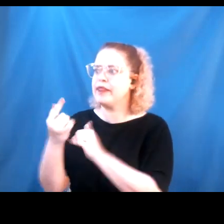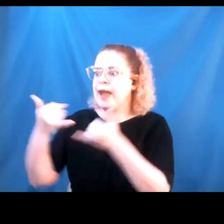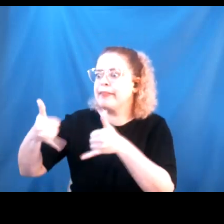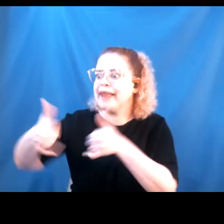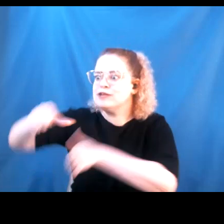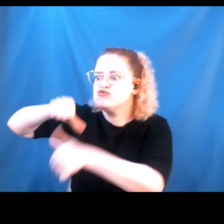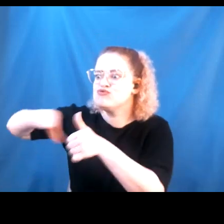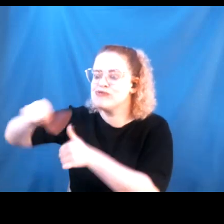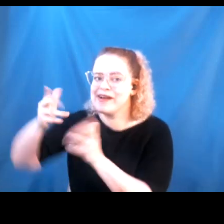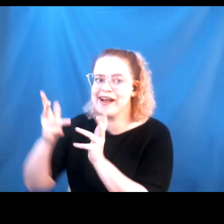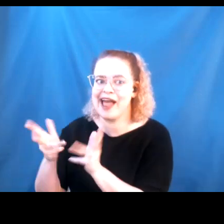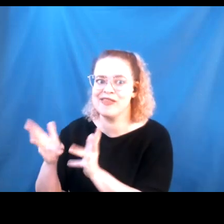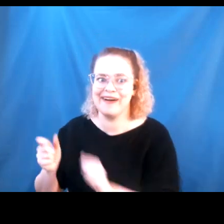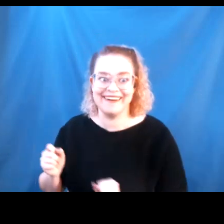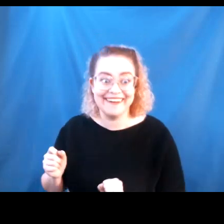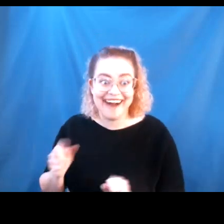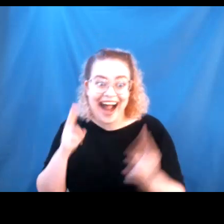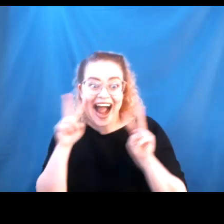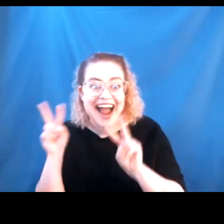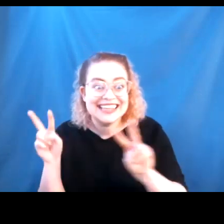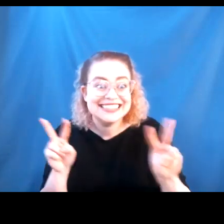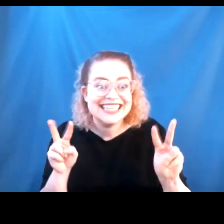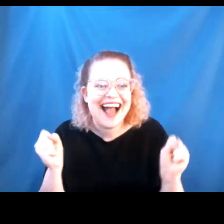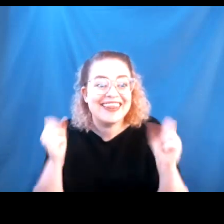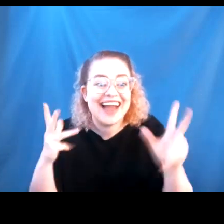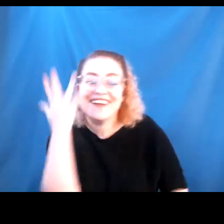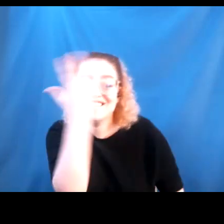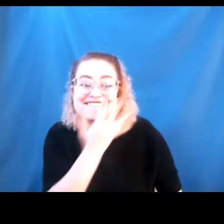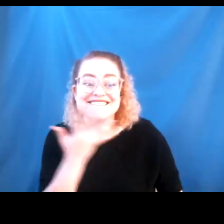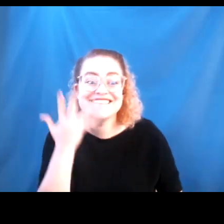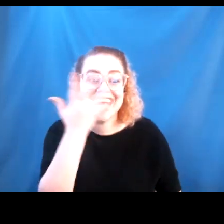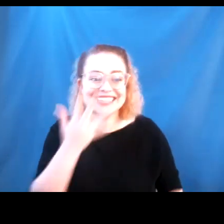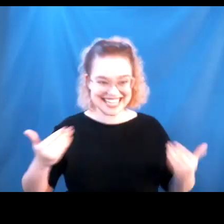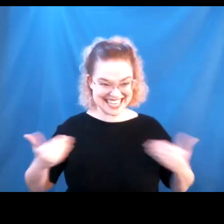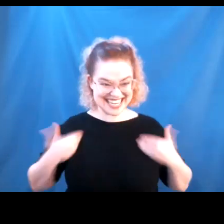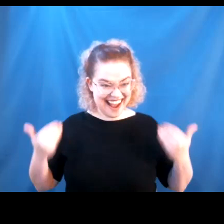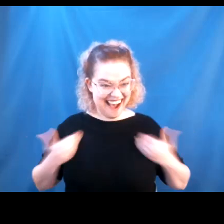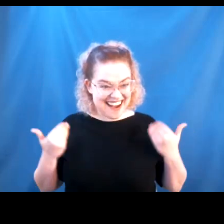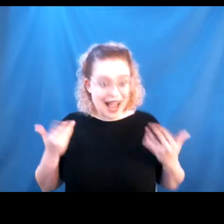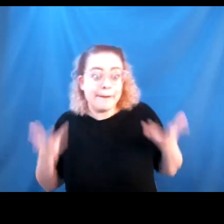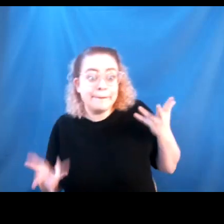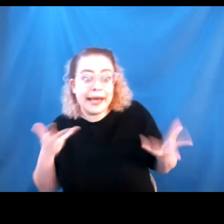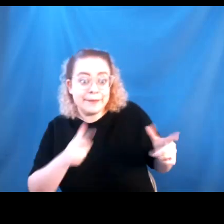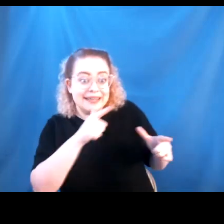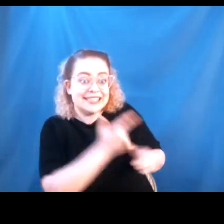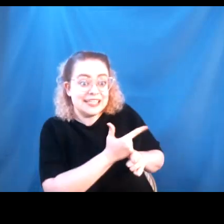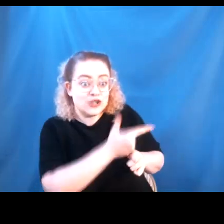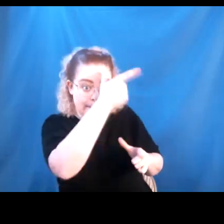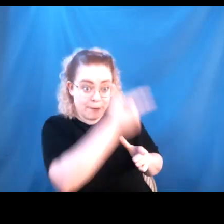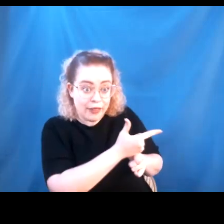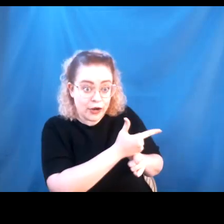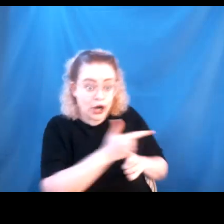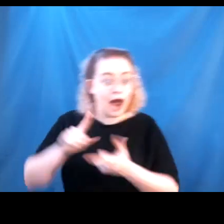see a lot of young faces out there today. Some of you might be siblings or cousins or friends. I see a lot of